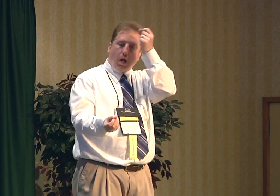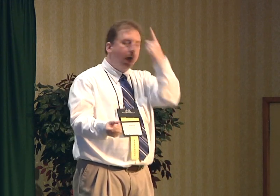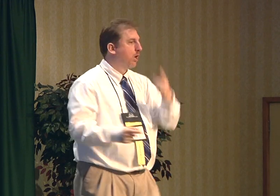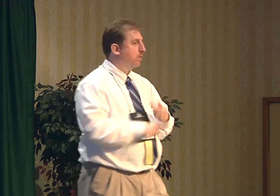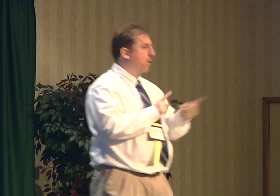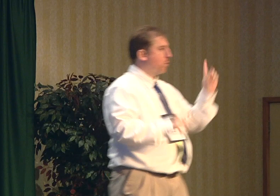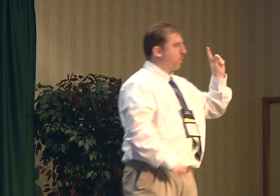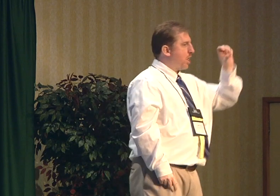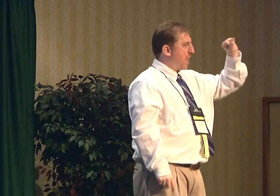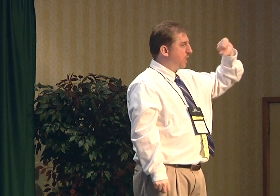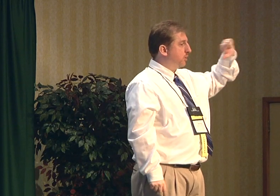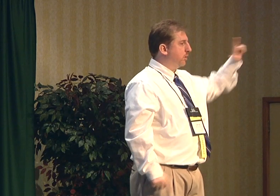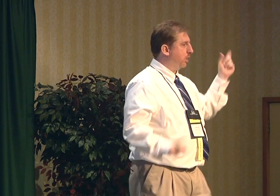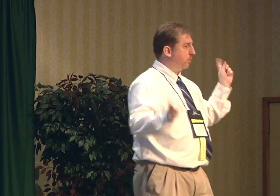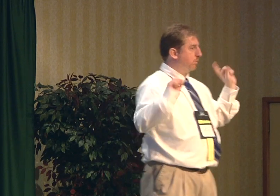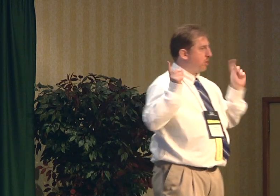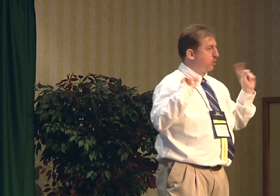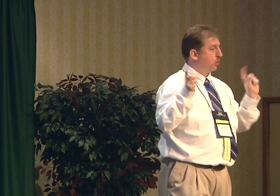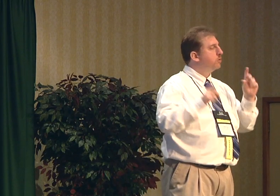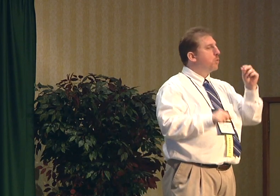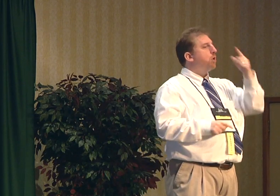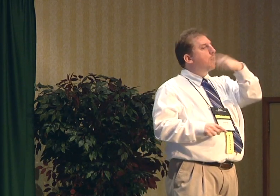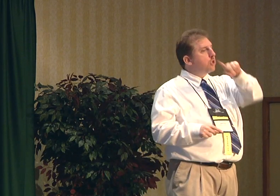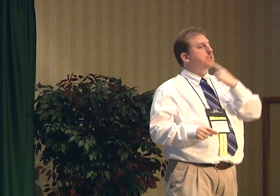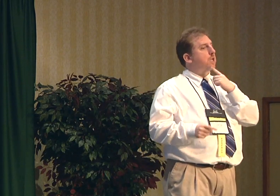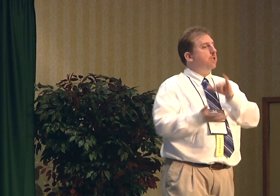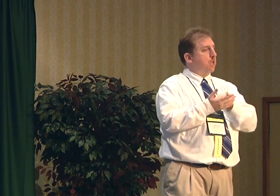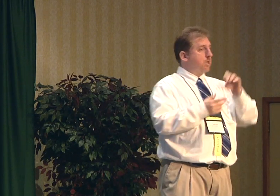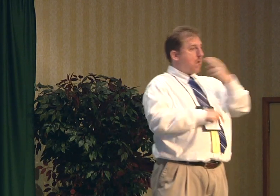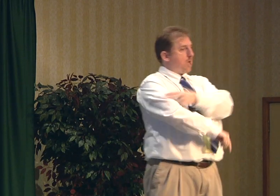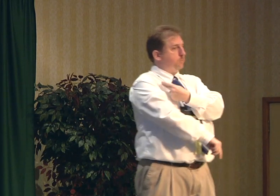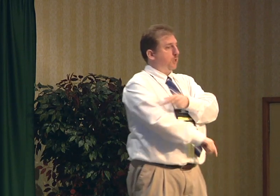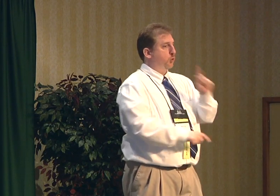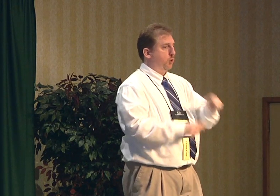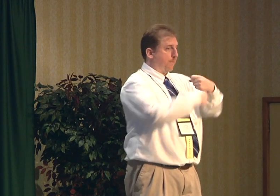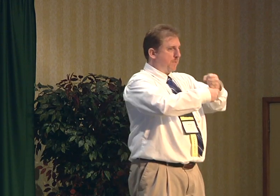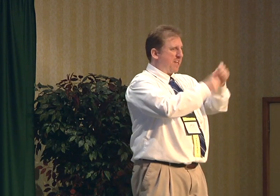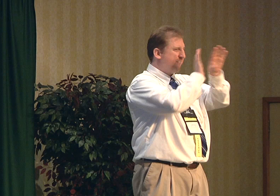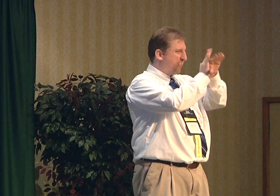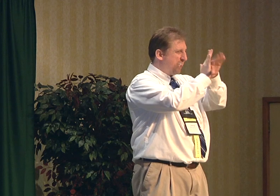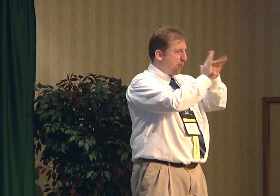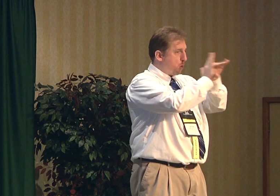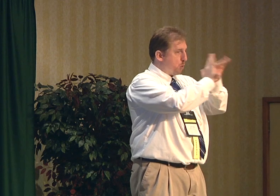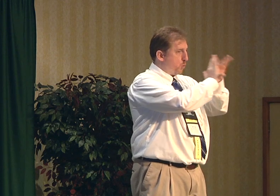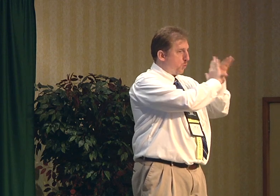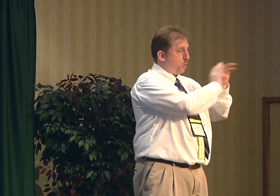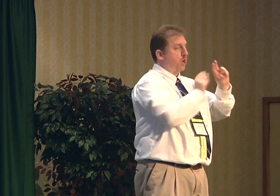So they're able to understand that information. Where is that information presented in ESL? So what